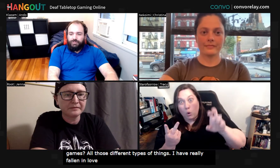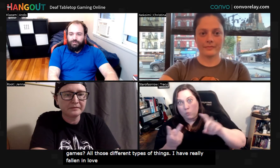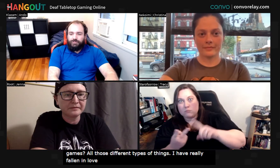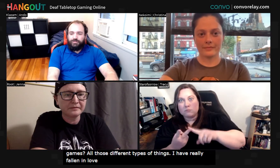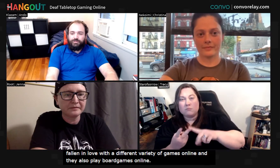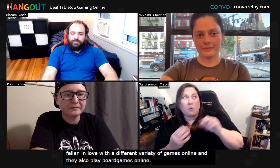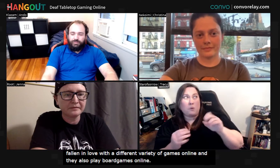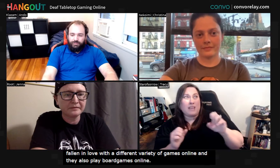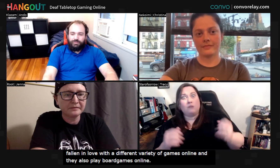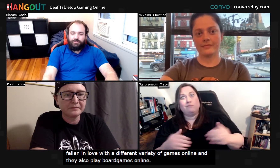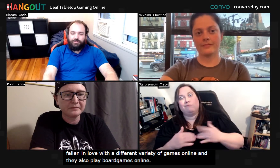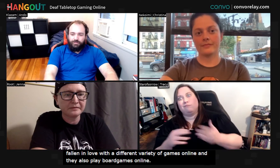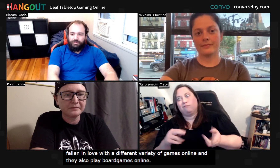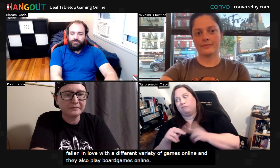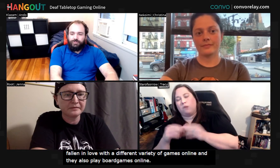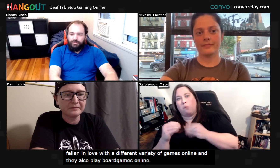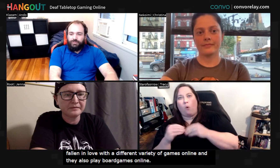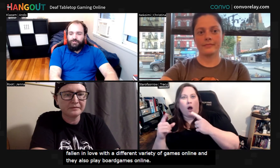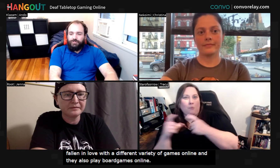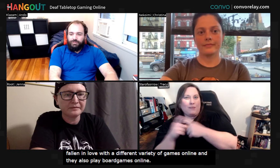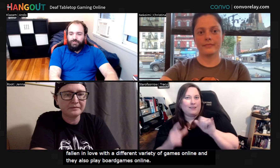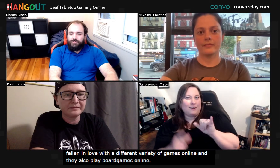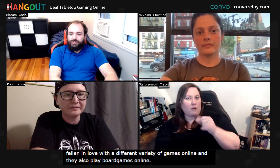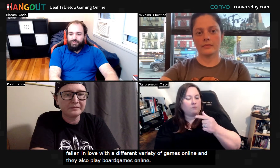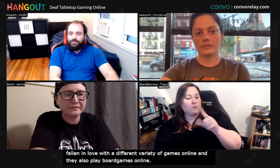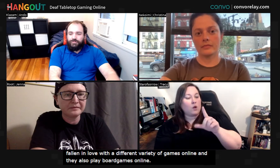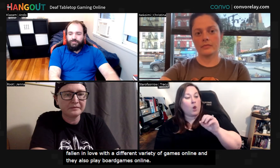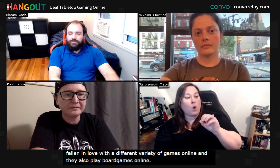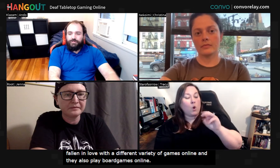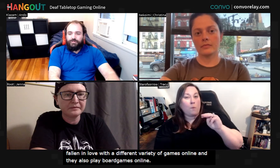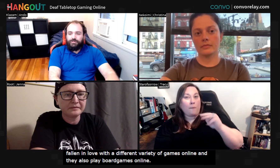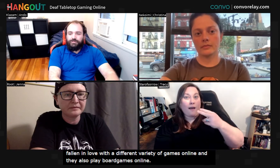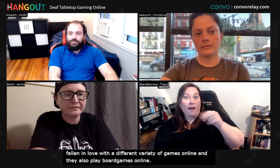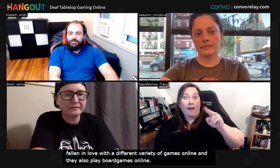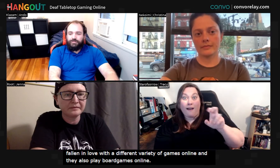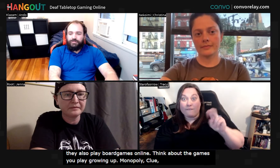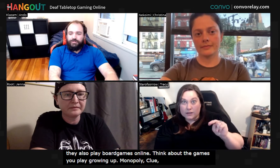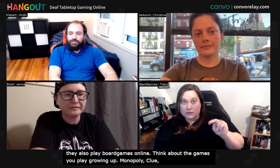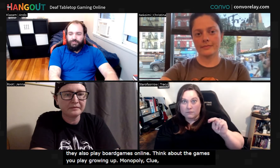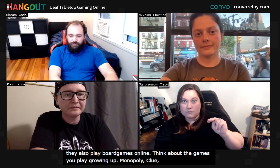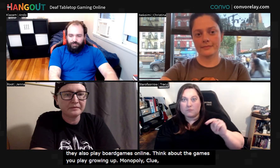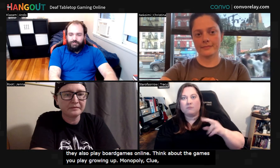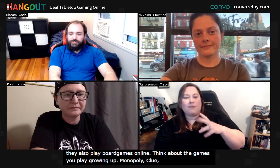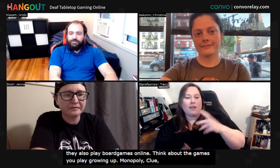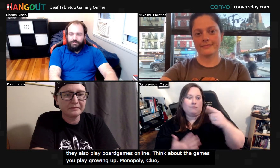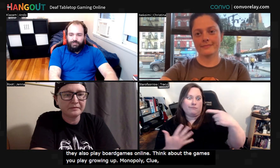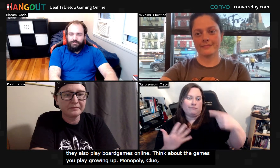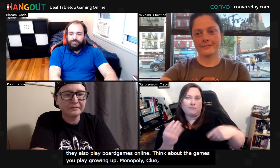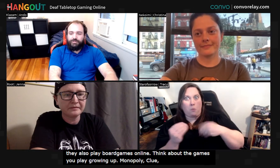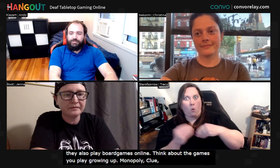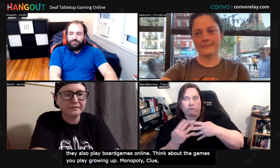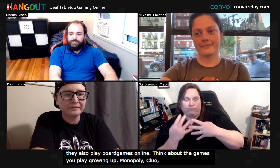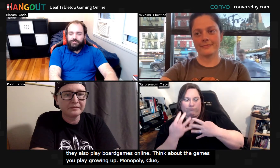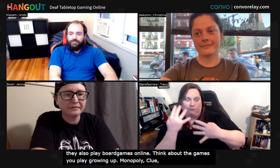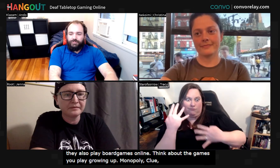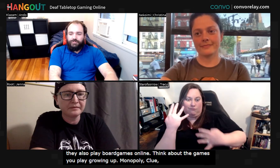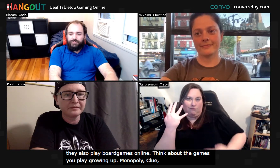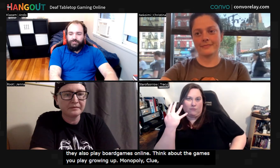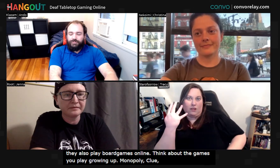Monopoly, Clue. Um, and then there's more complicated games like Gloomhaven,